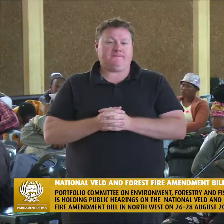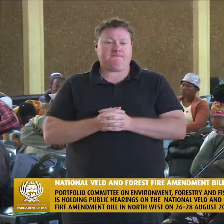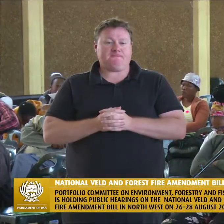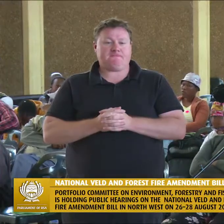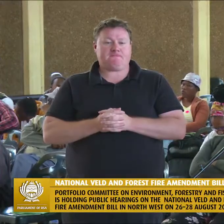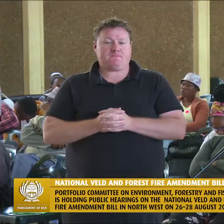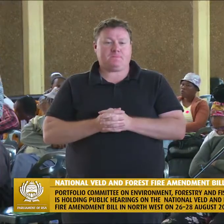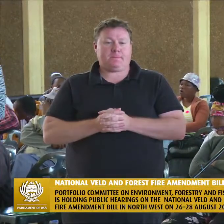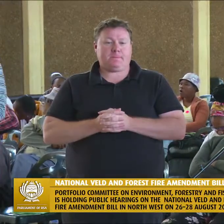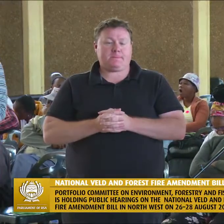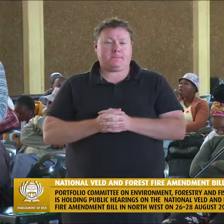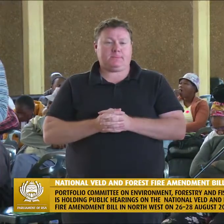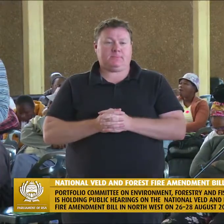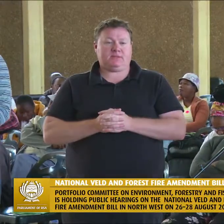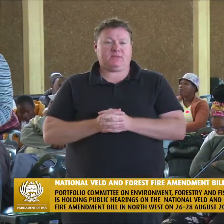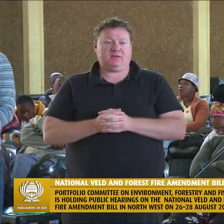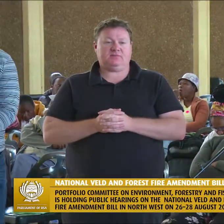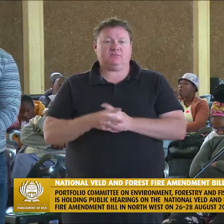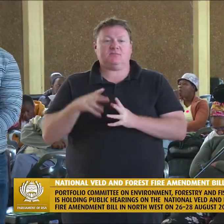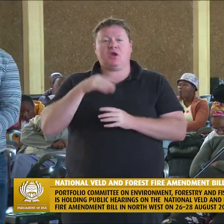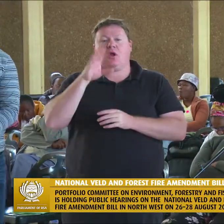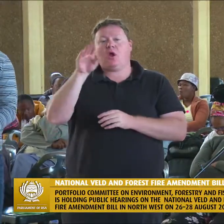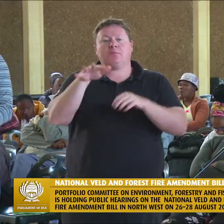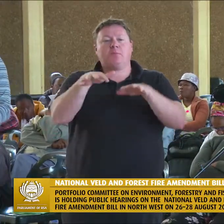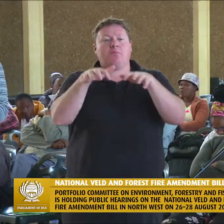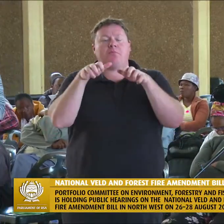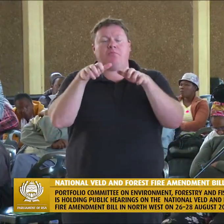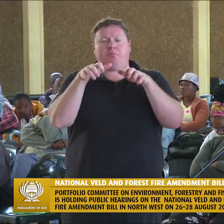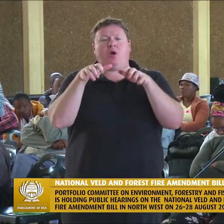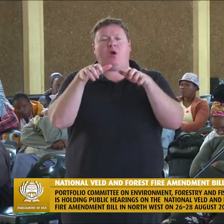supply us with fire extinguisher